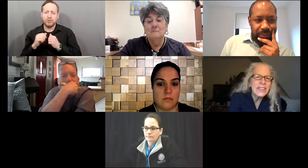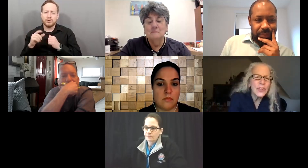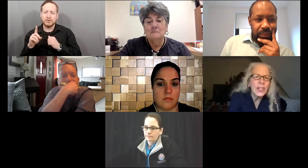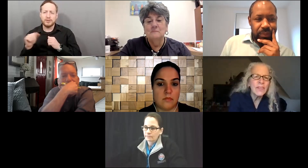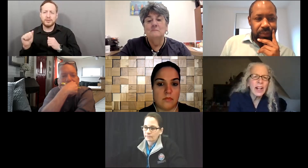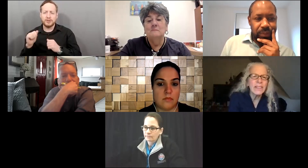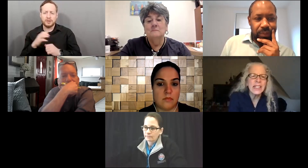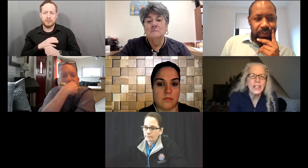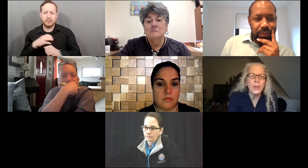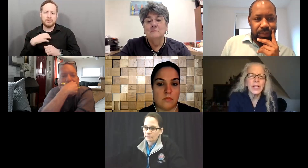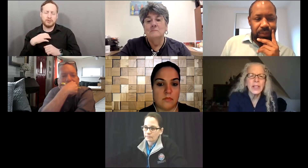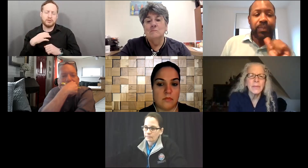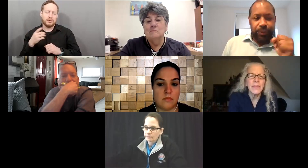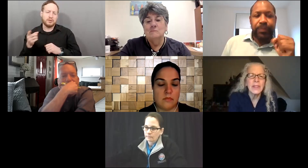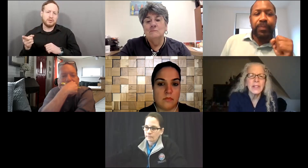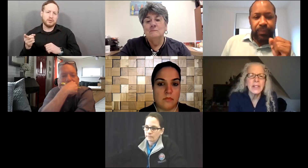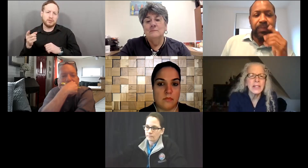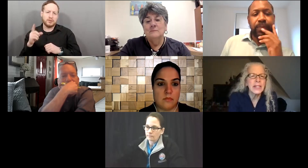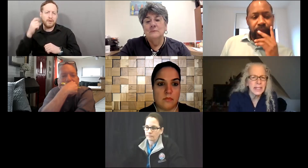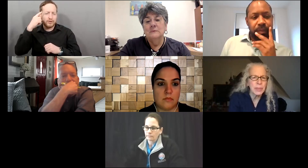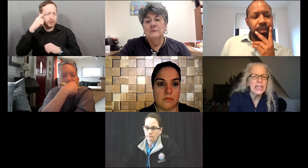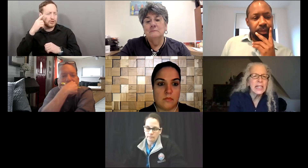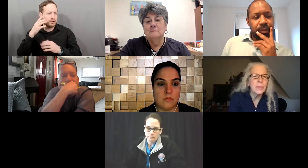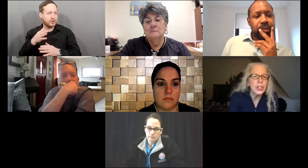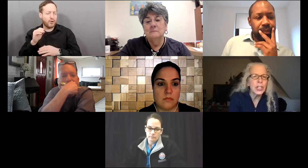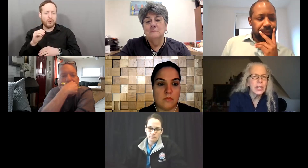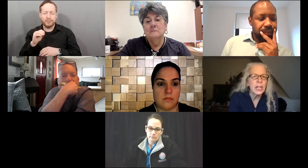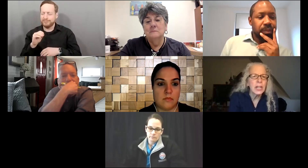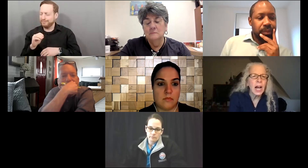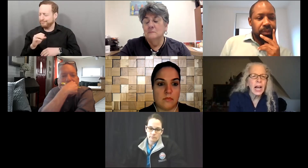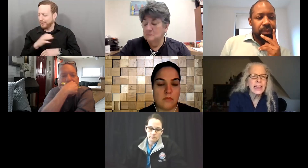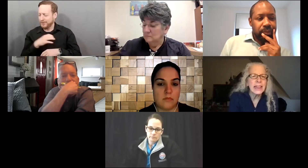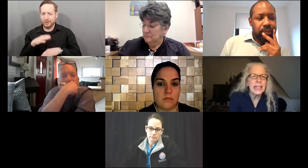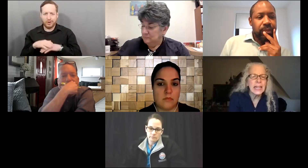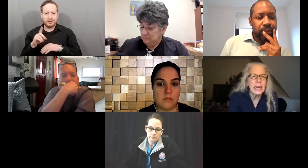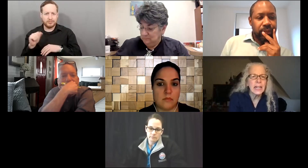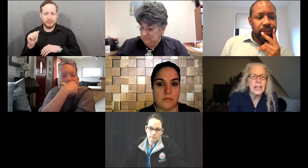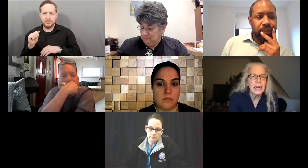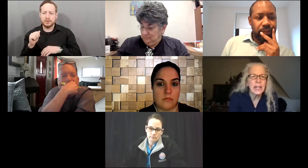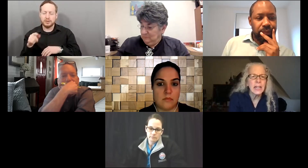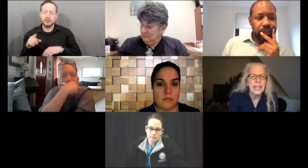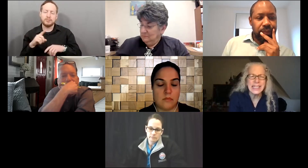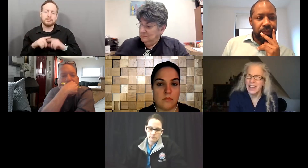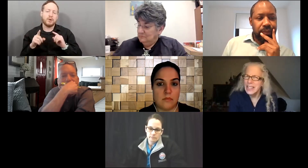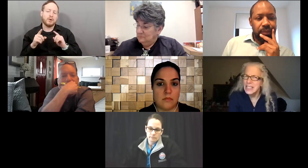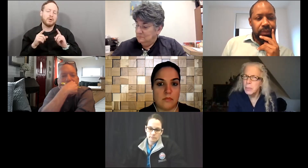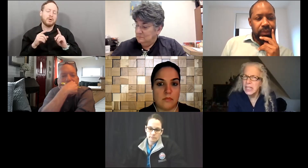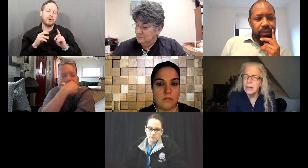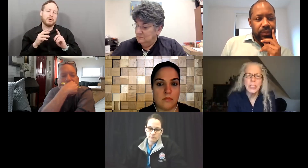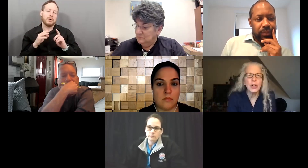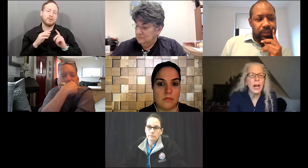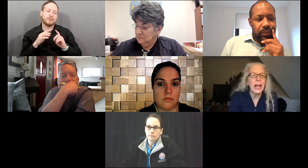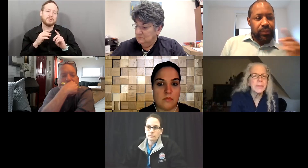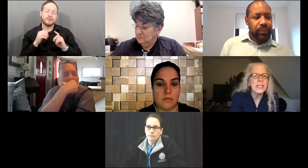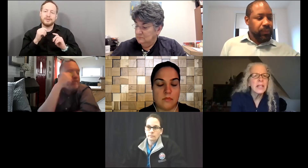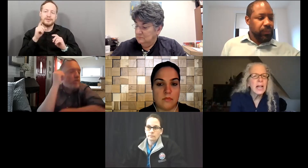He's very involved still with the Disability Commission. I think he's on the Disability